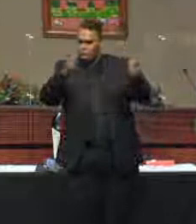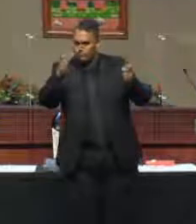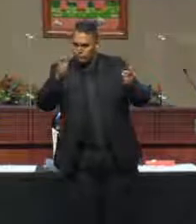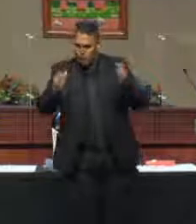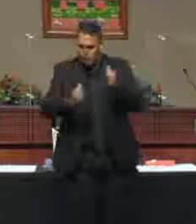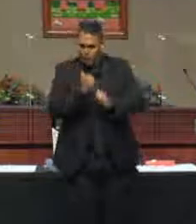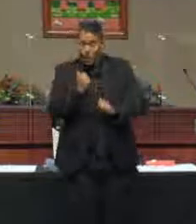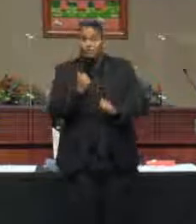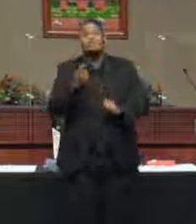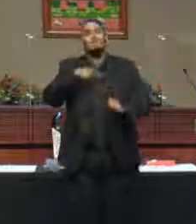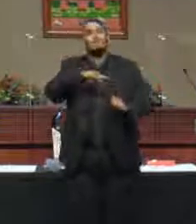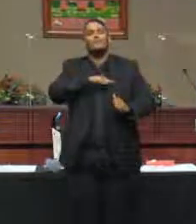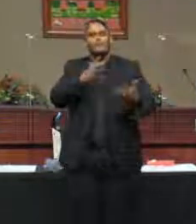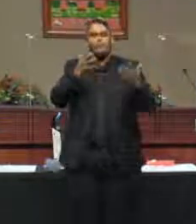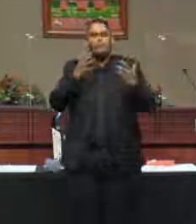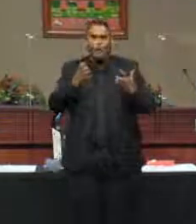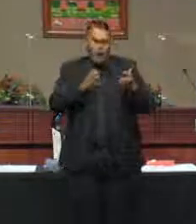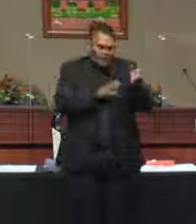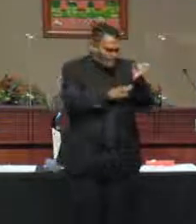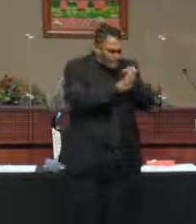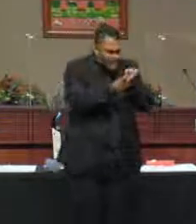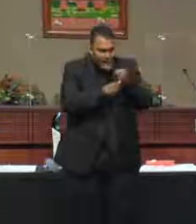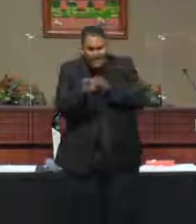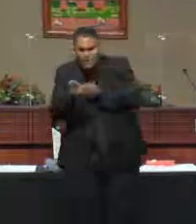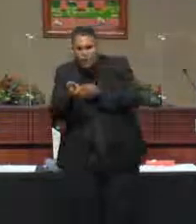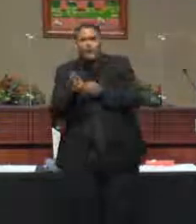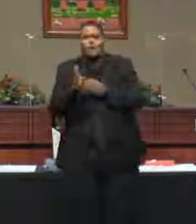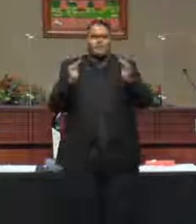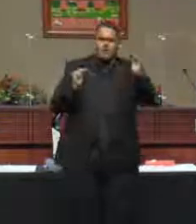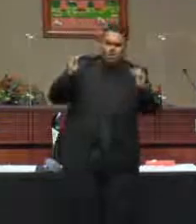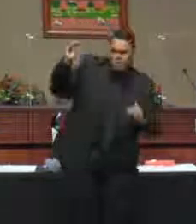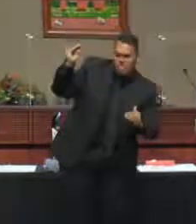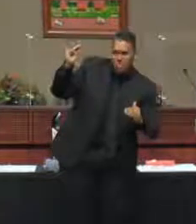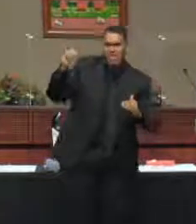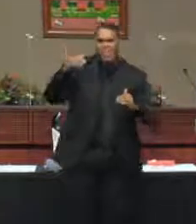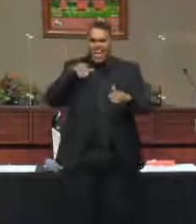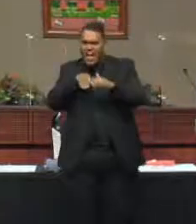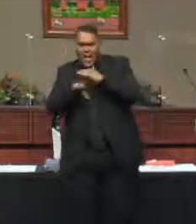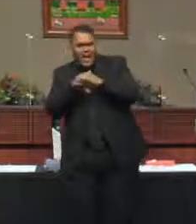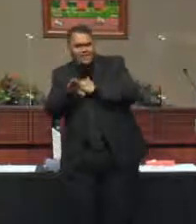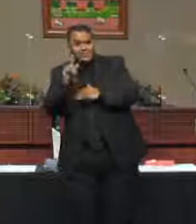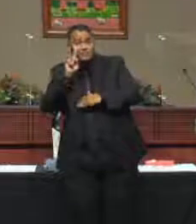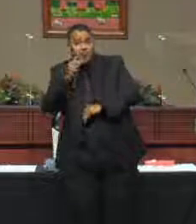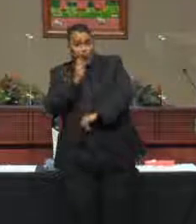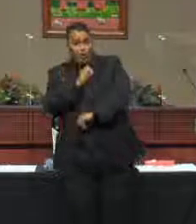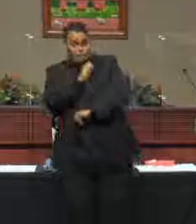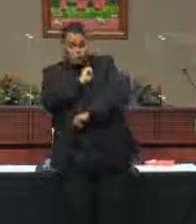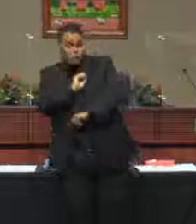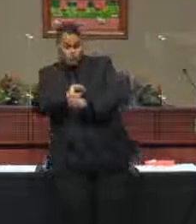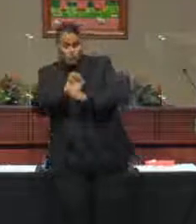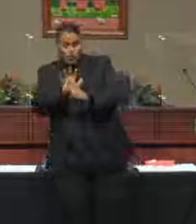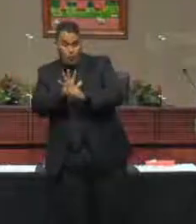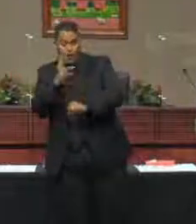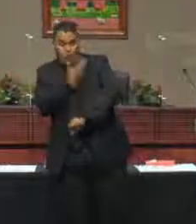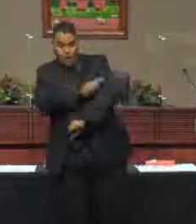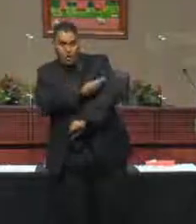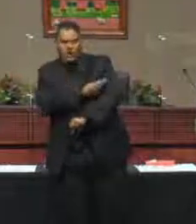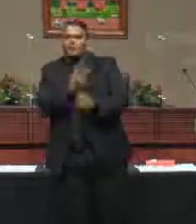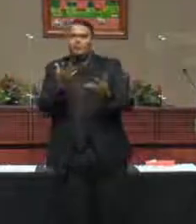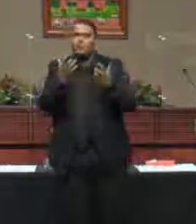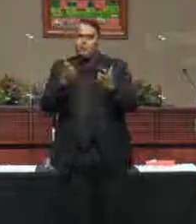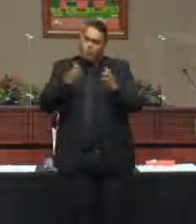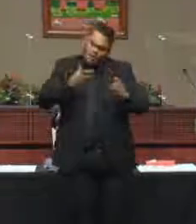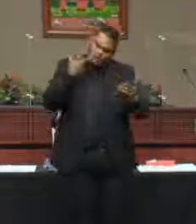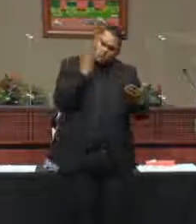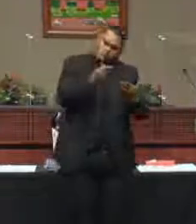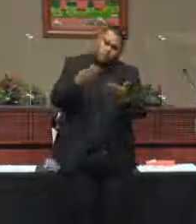minority and underserved populations in terms of access to the COVID-19 vaccine. I'm working with the emergency